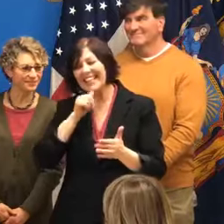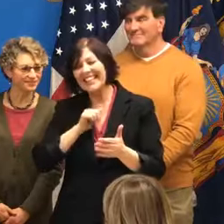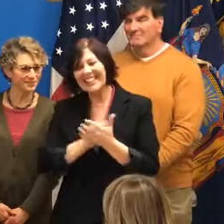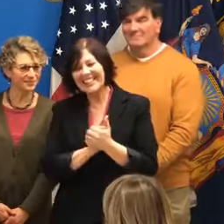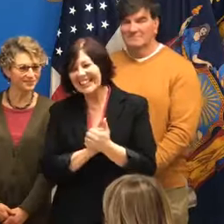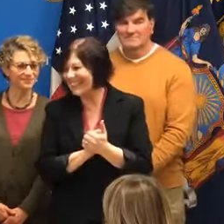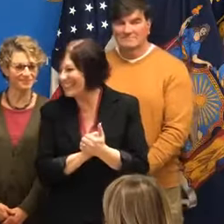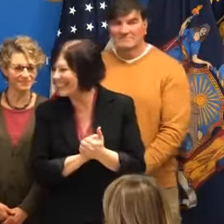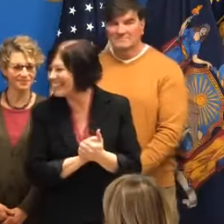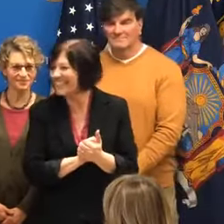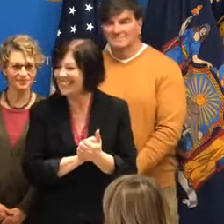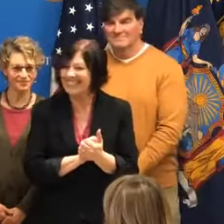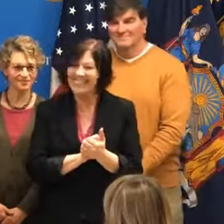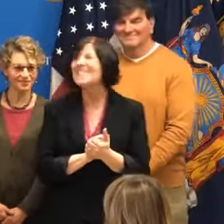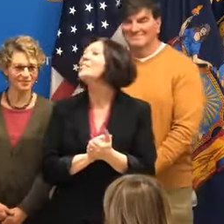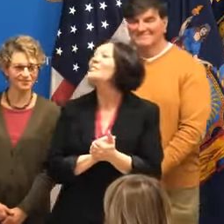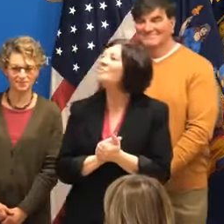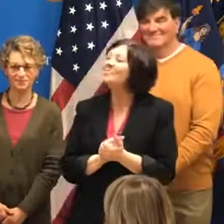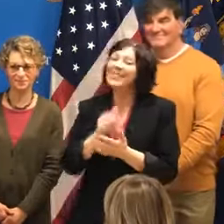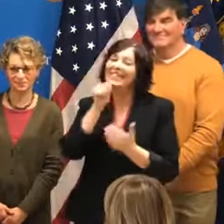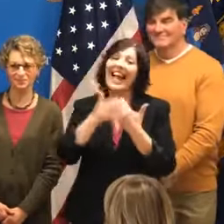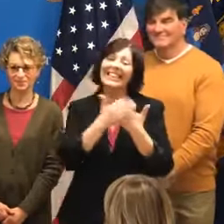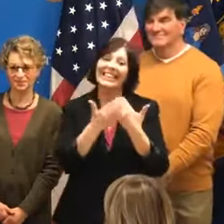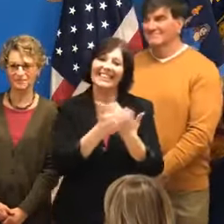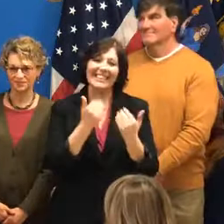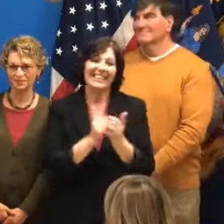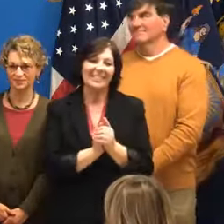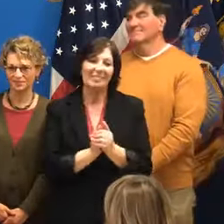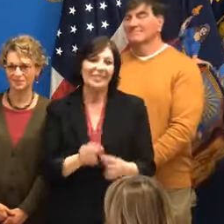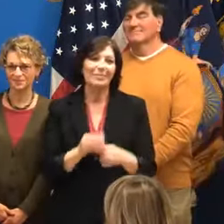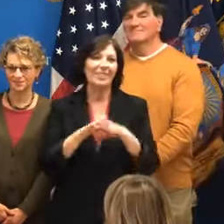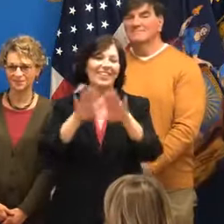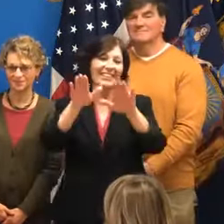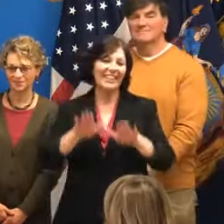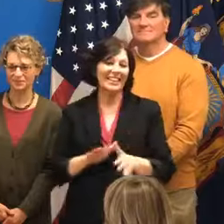Hanging in there. Okay. It's not easy, and especially on a Sunday.